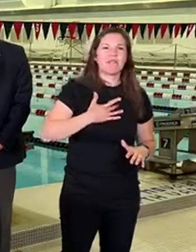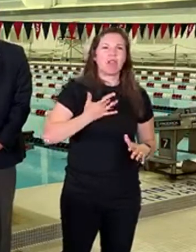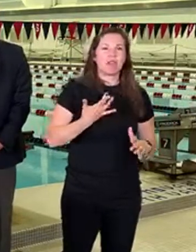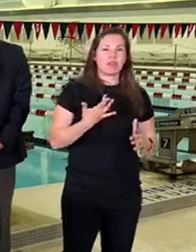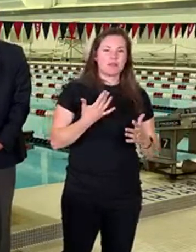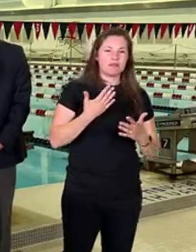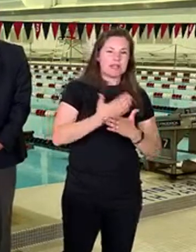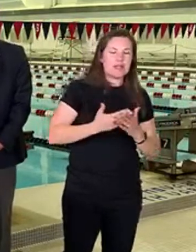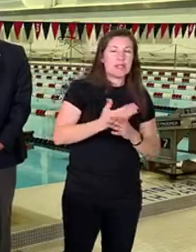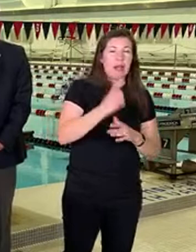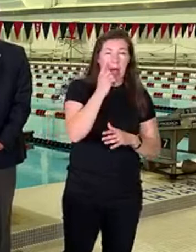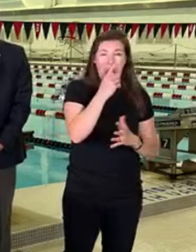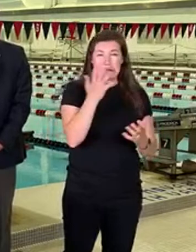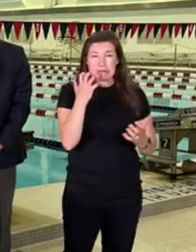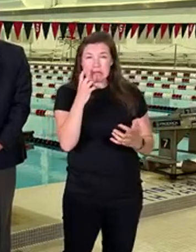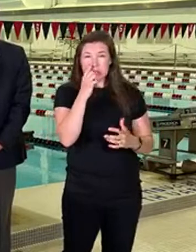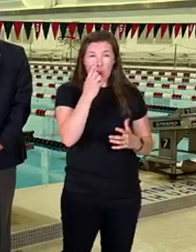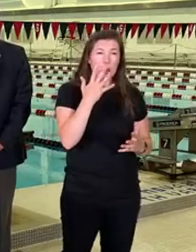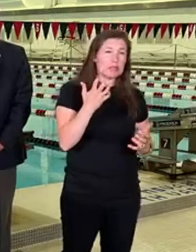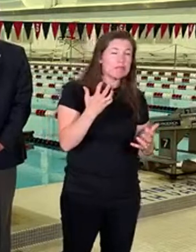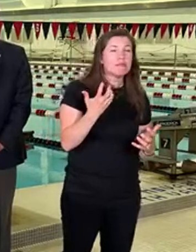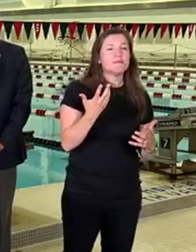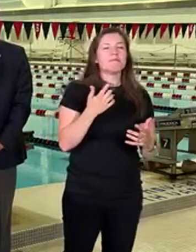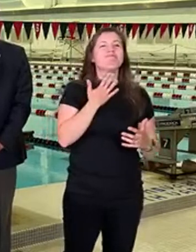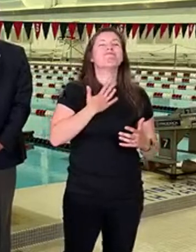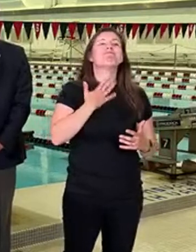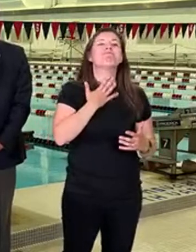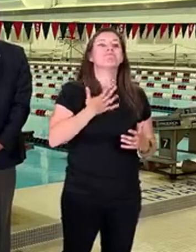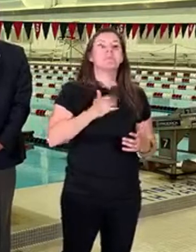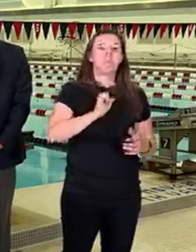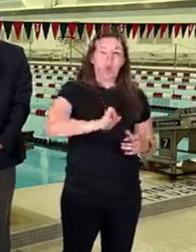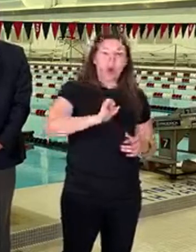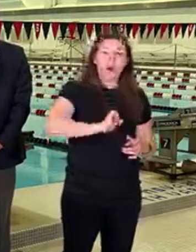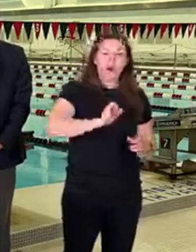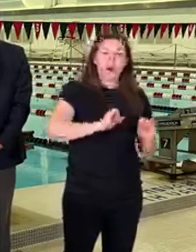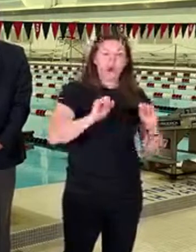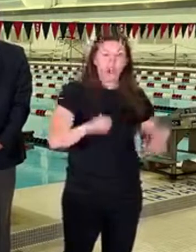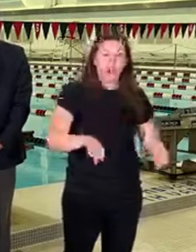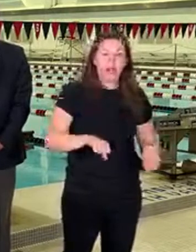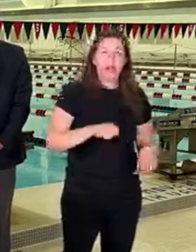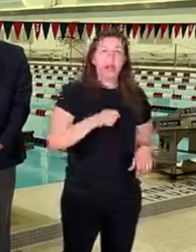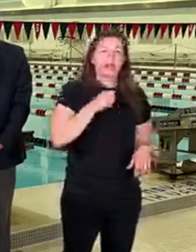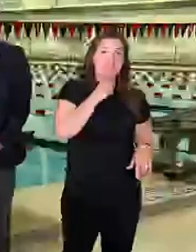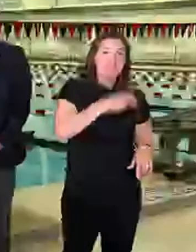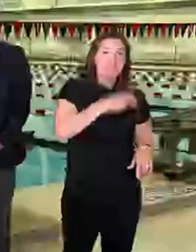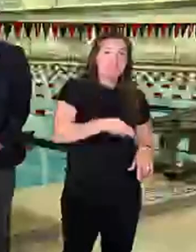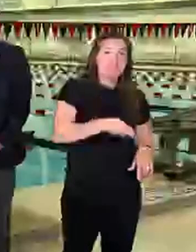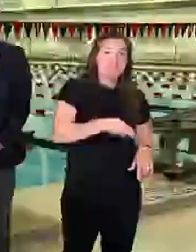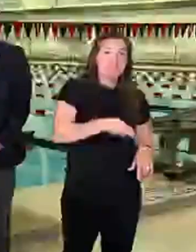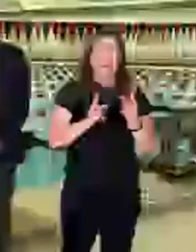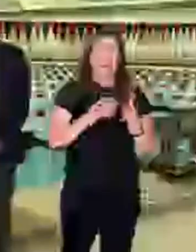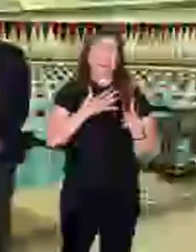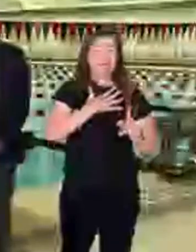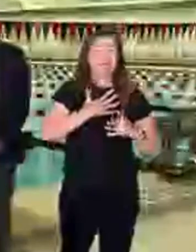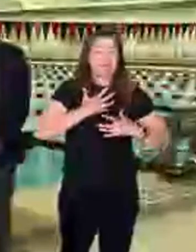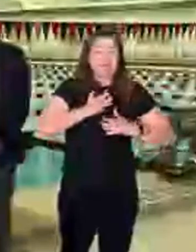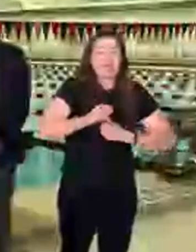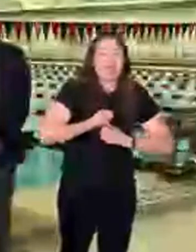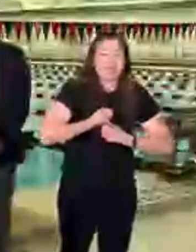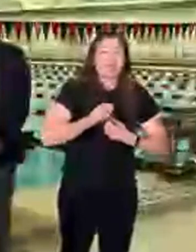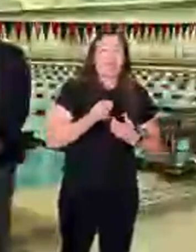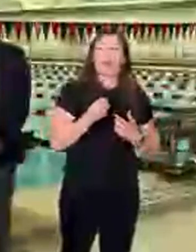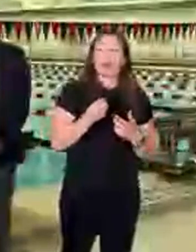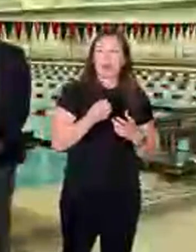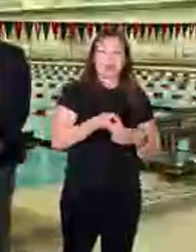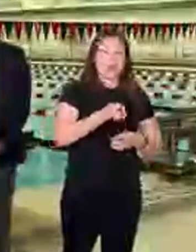irritation, irritated eyes, nose, and throat. You might develop a cough with phlegm. Some people even develop tight